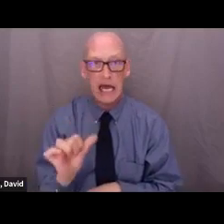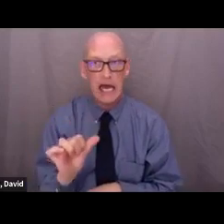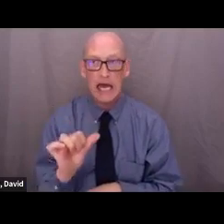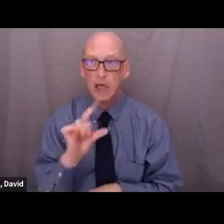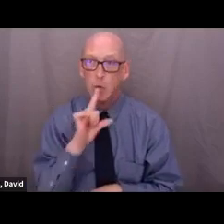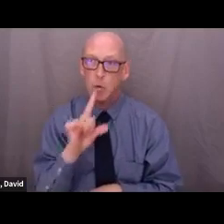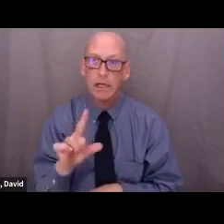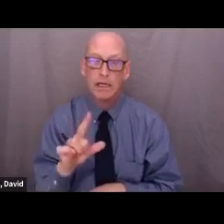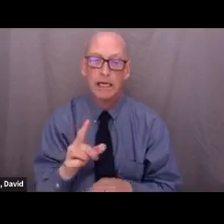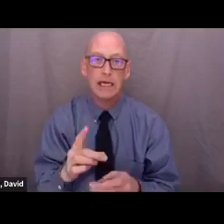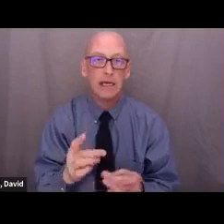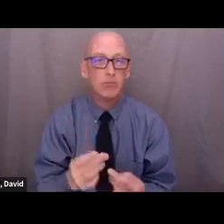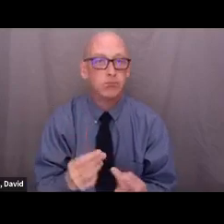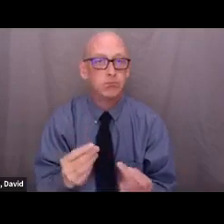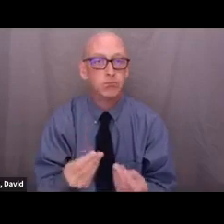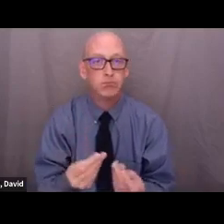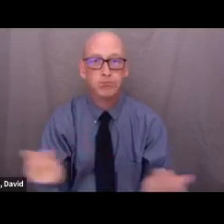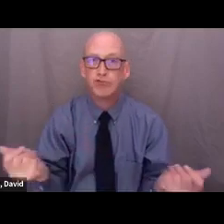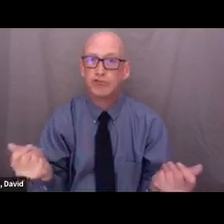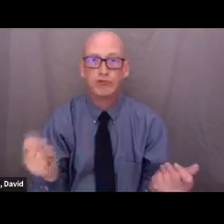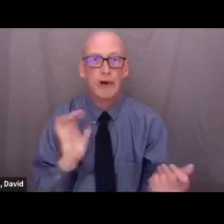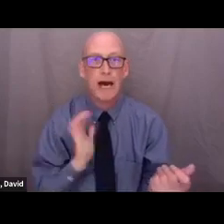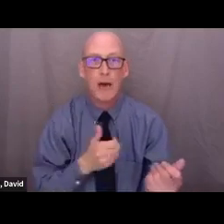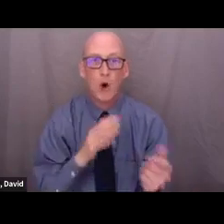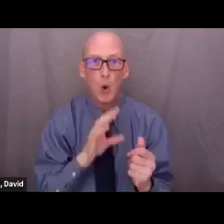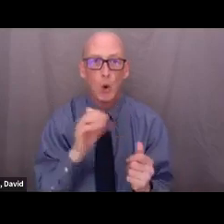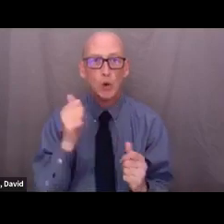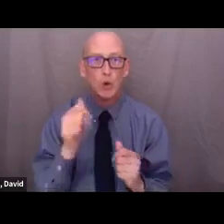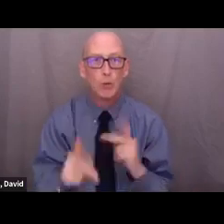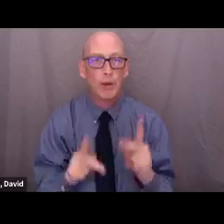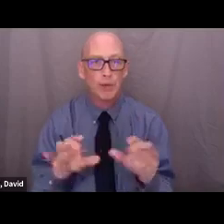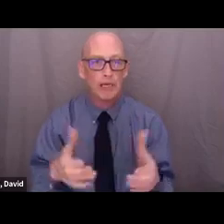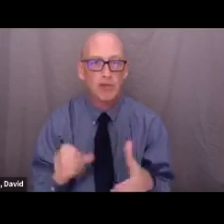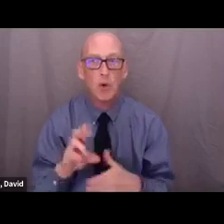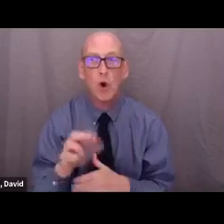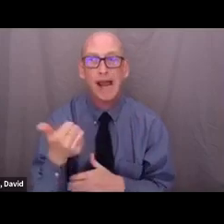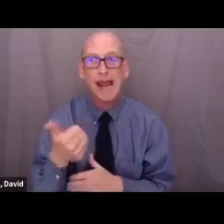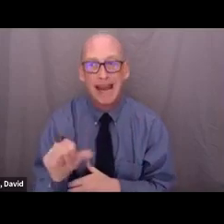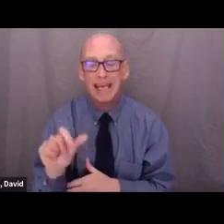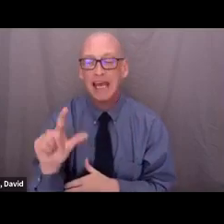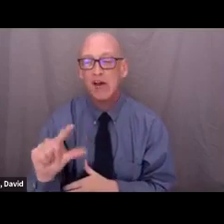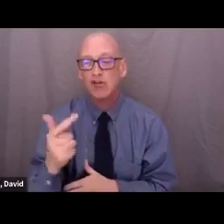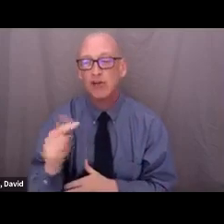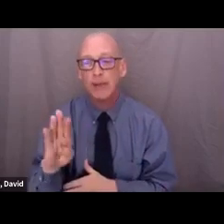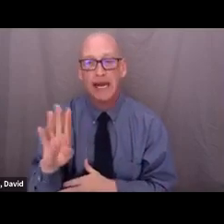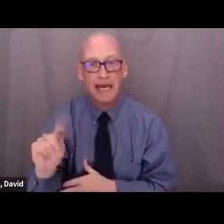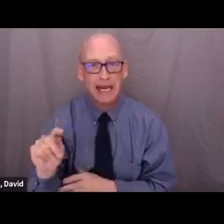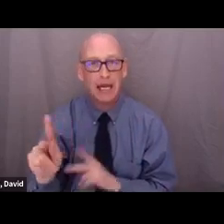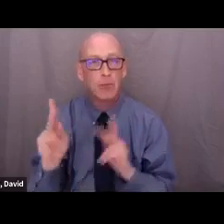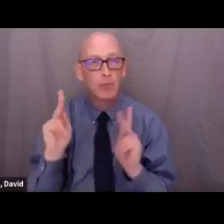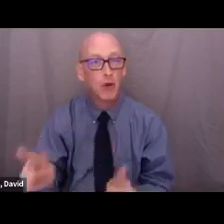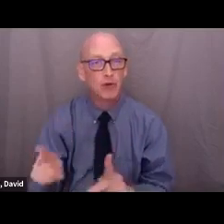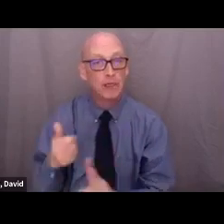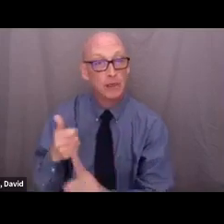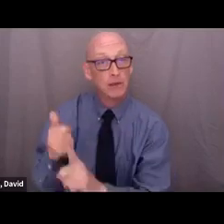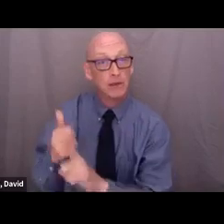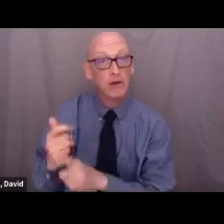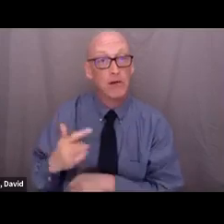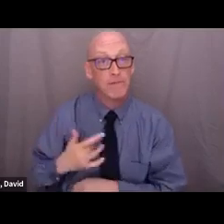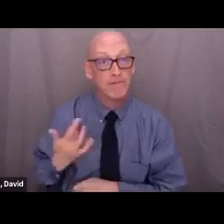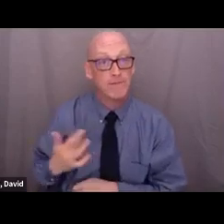completely decimate our elderly population or just any LGBT person who might feel like